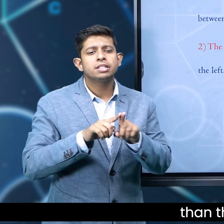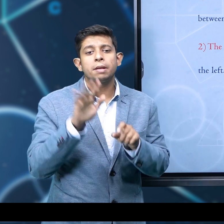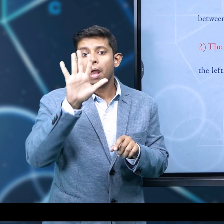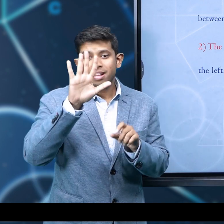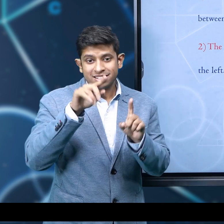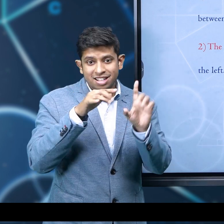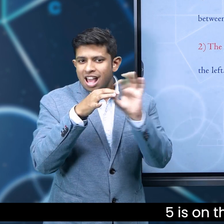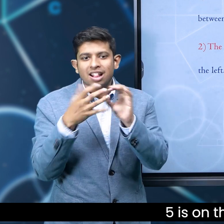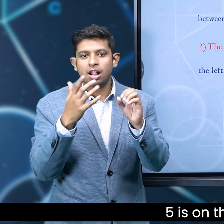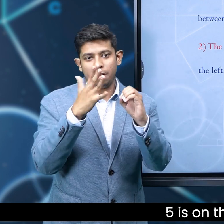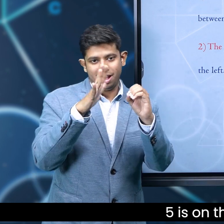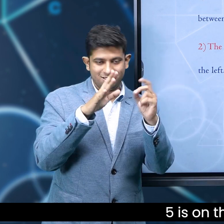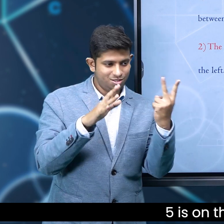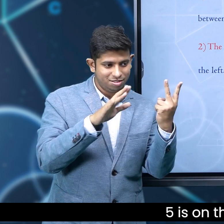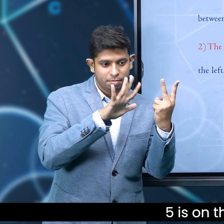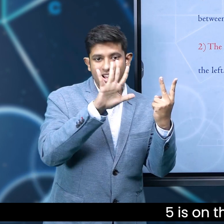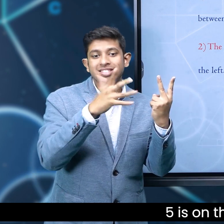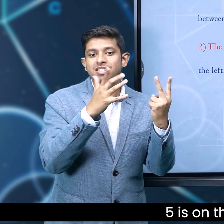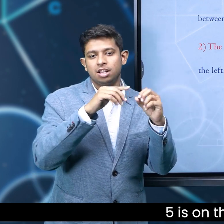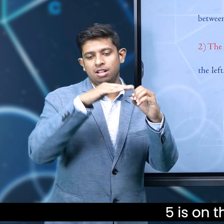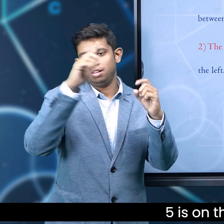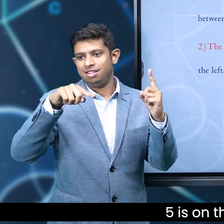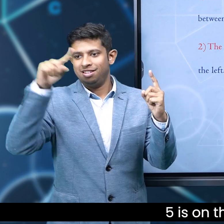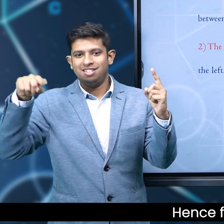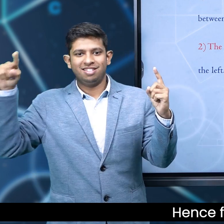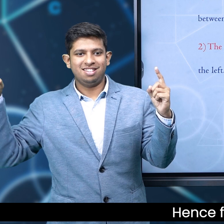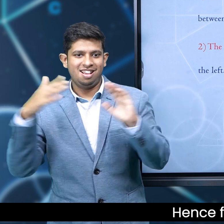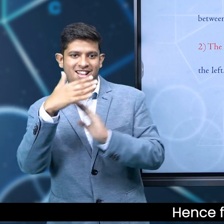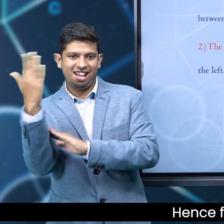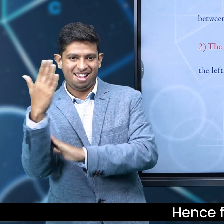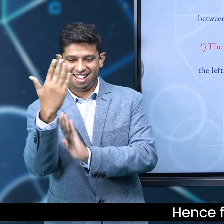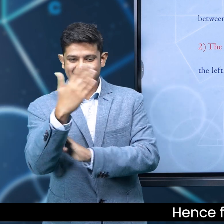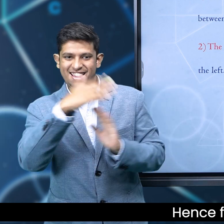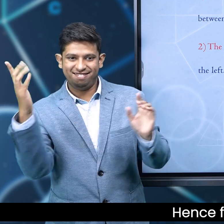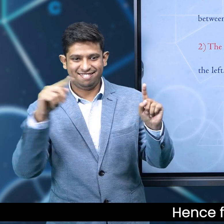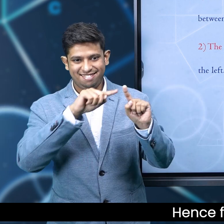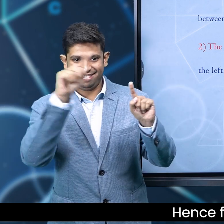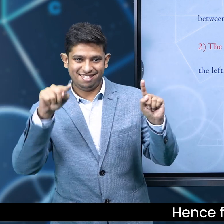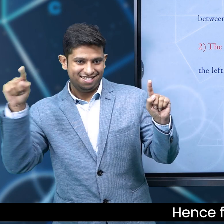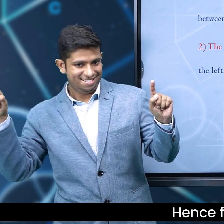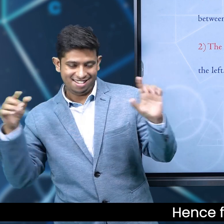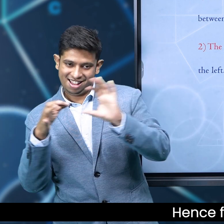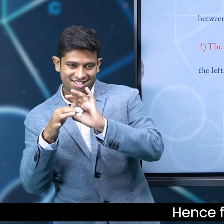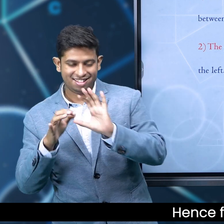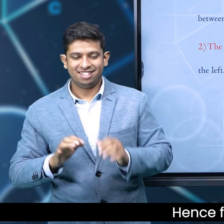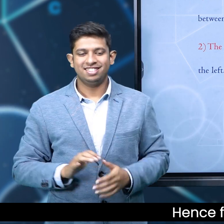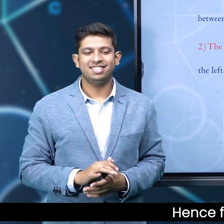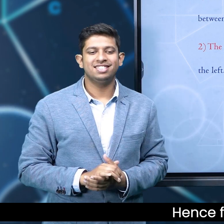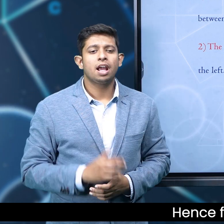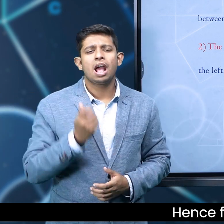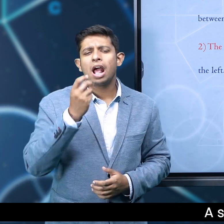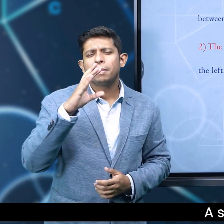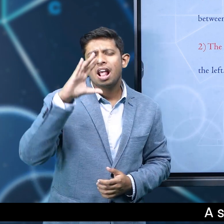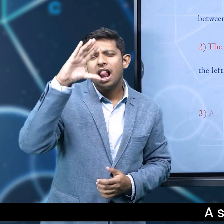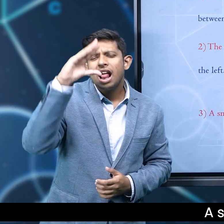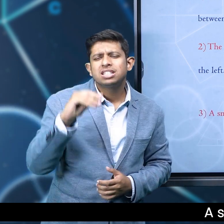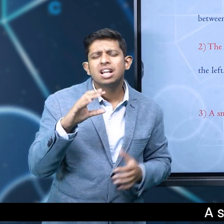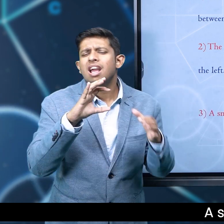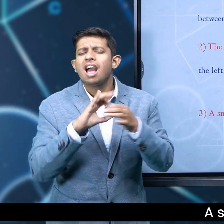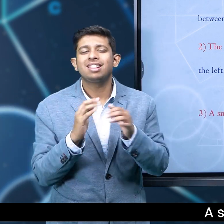As number 5 is on the right of the number 2, hence 5 is greater than 2. A smaller number on the